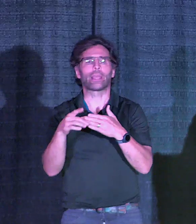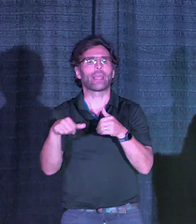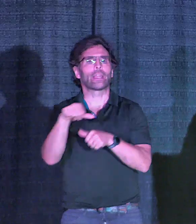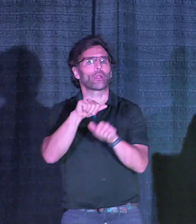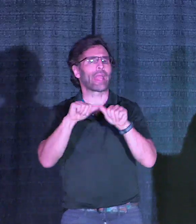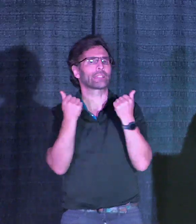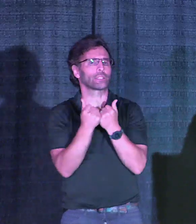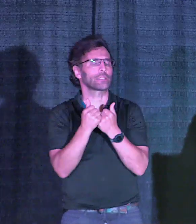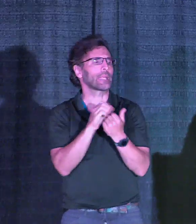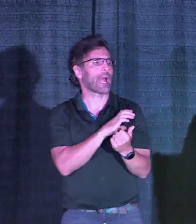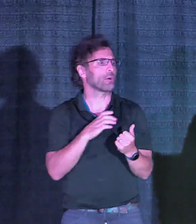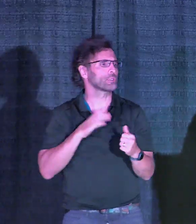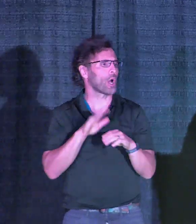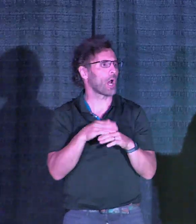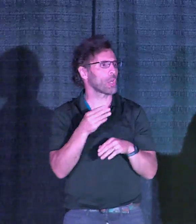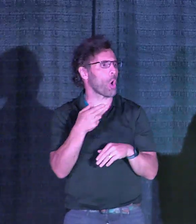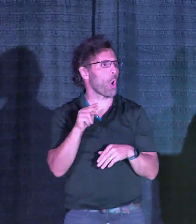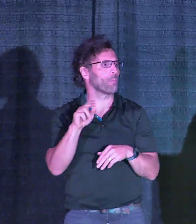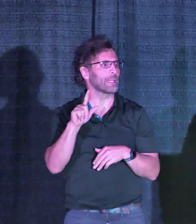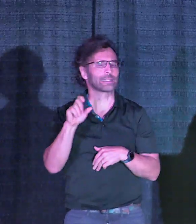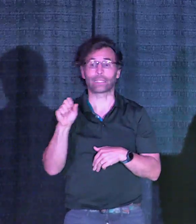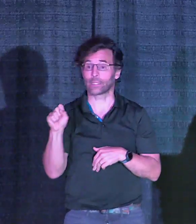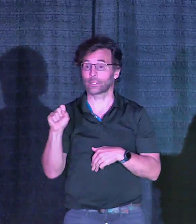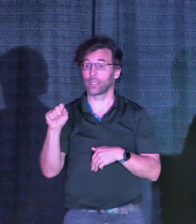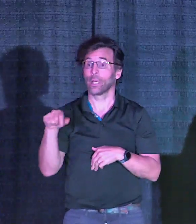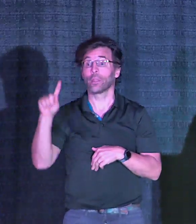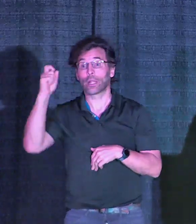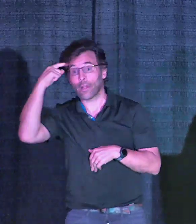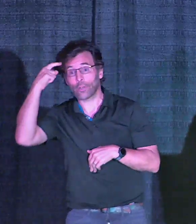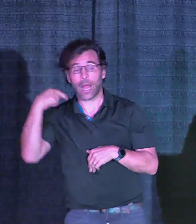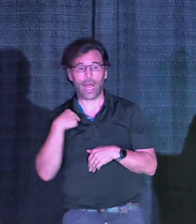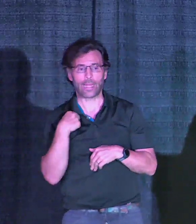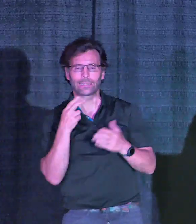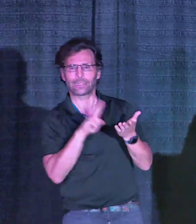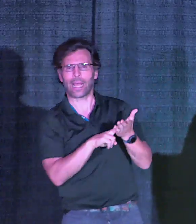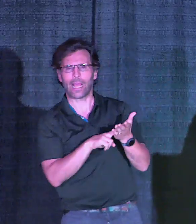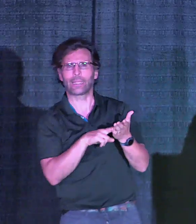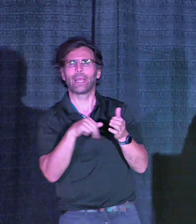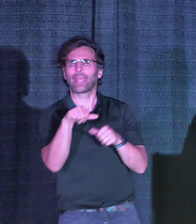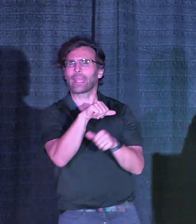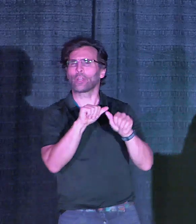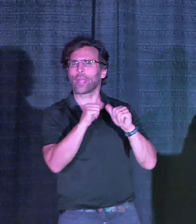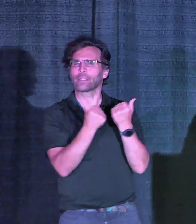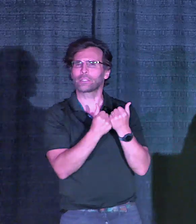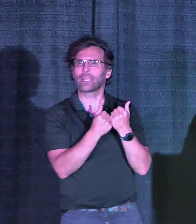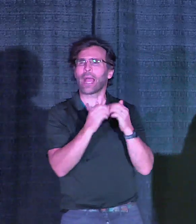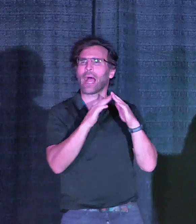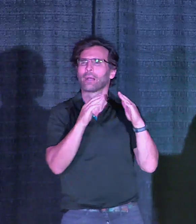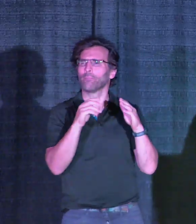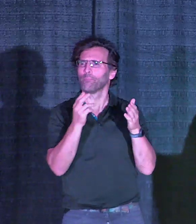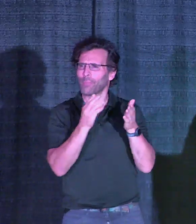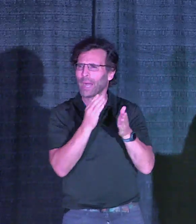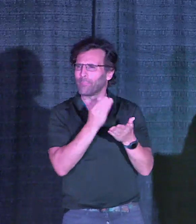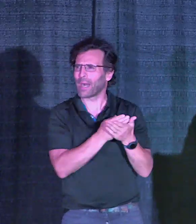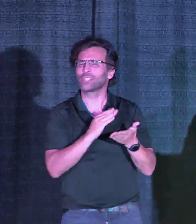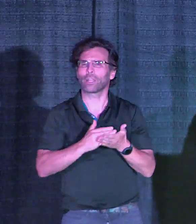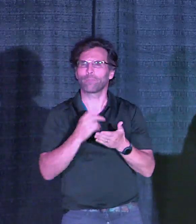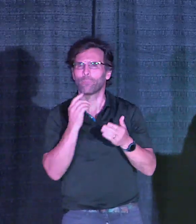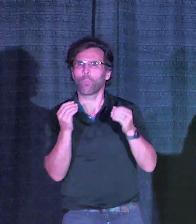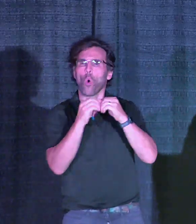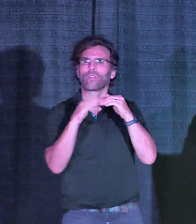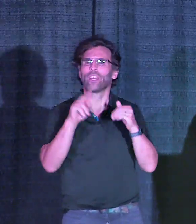Homelessness. This session, the Governor and I signed an interagency budget for housing stability that is over